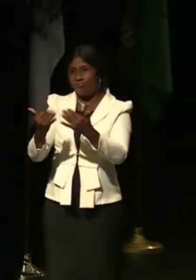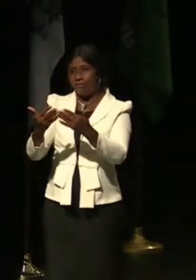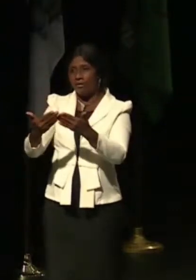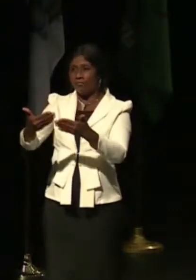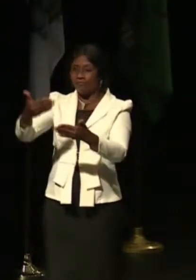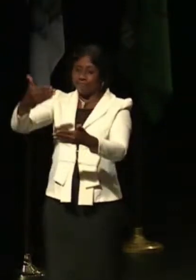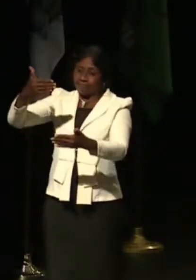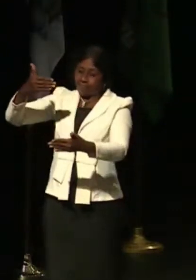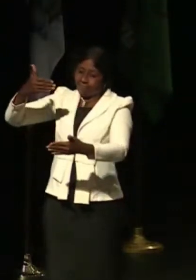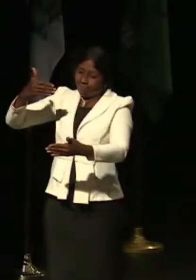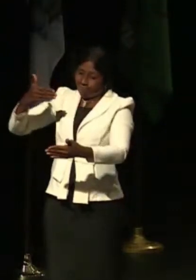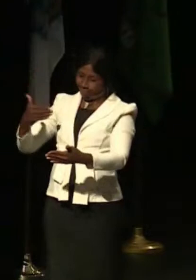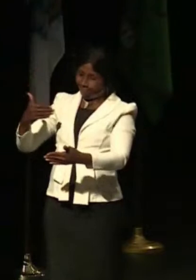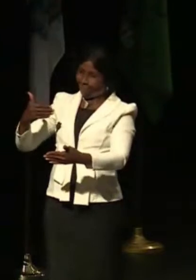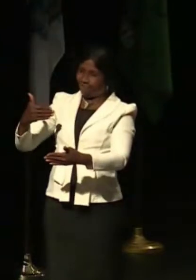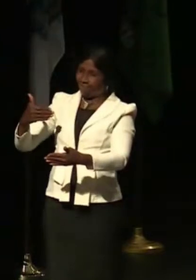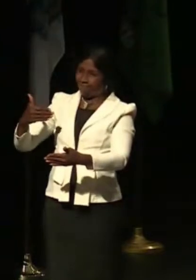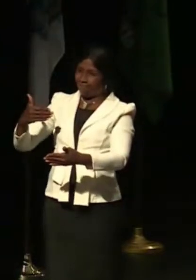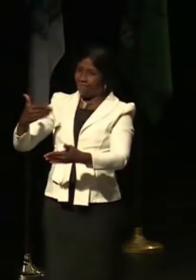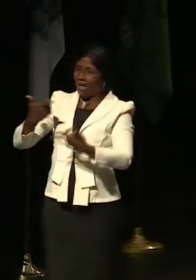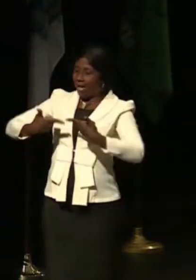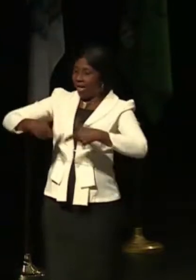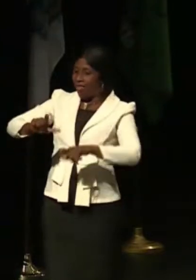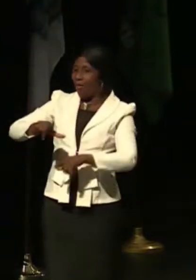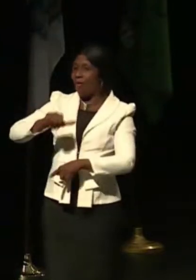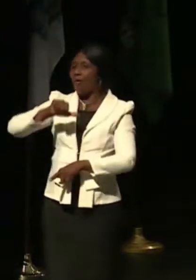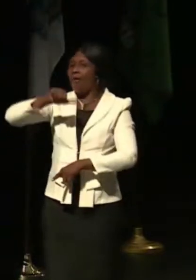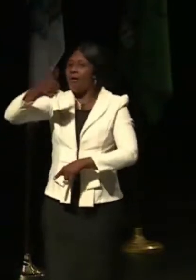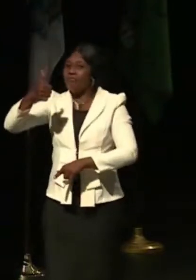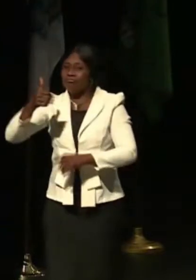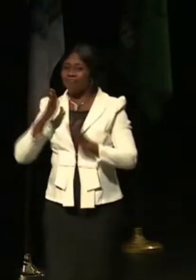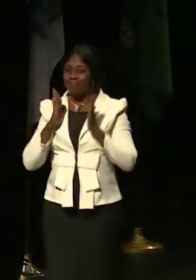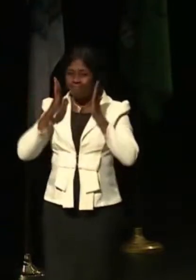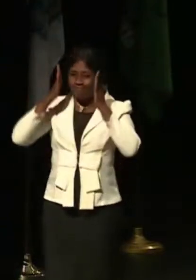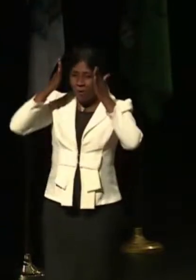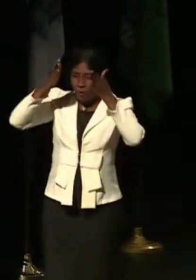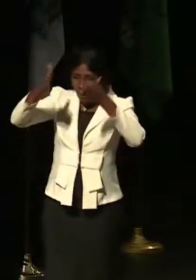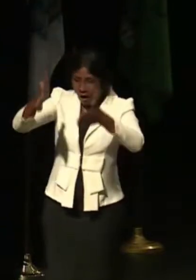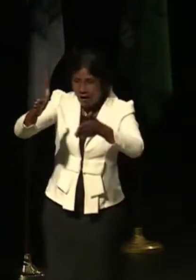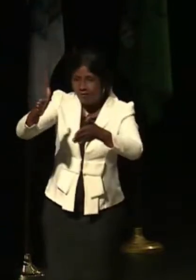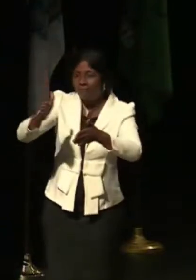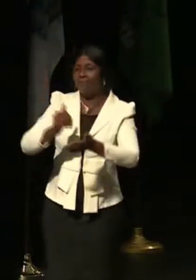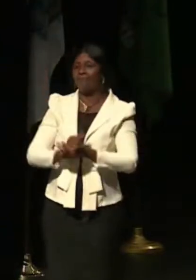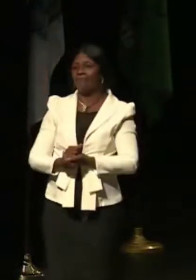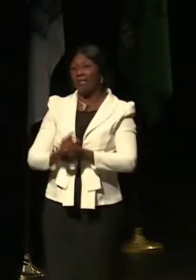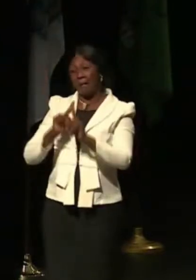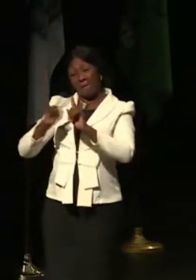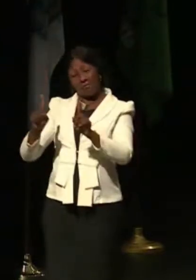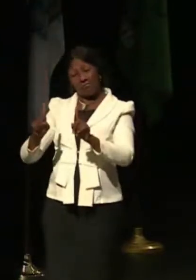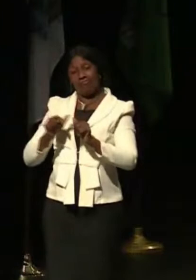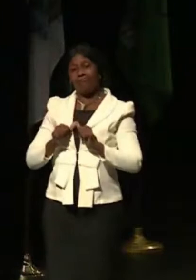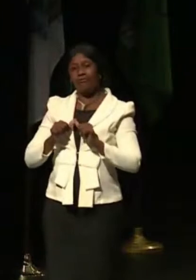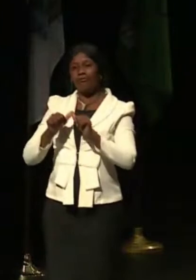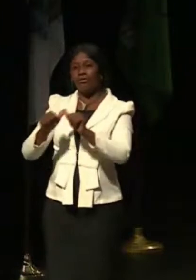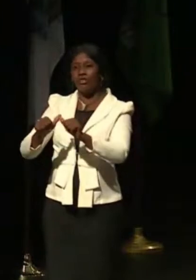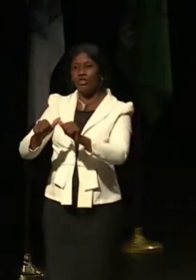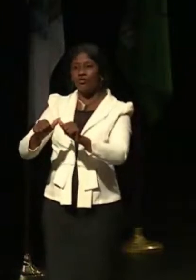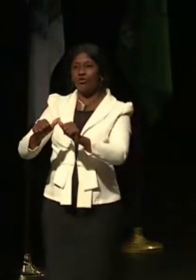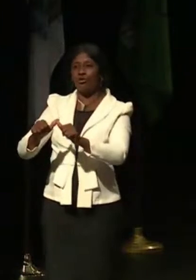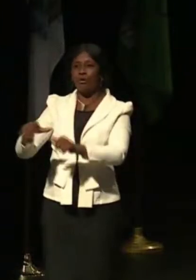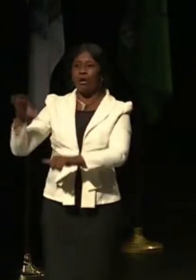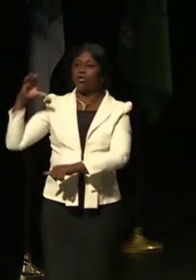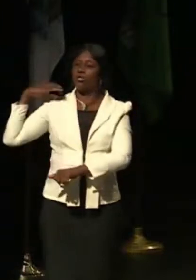of LRI. However, he remains the Executive Chairman of both LRI Holdings